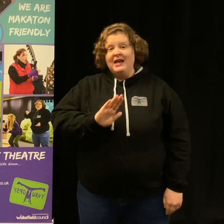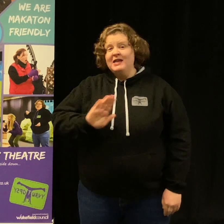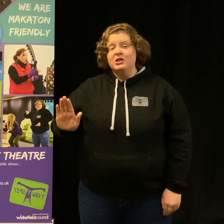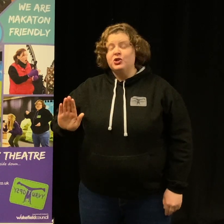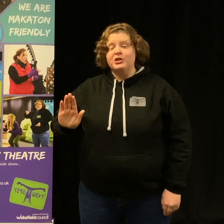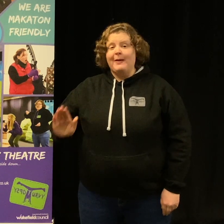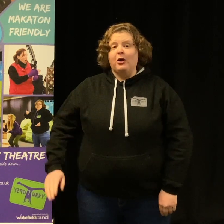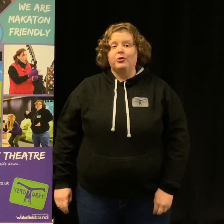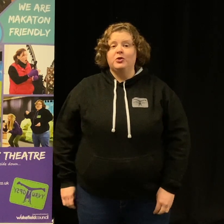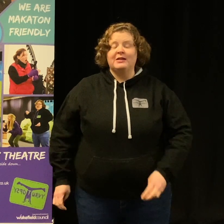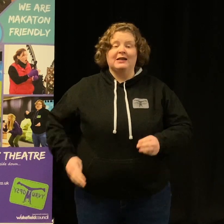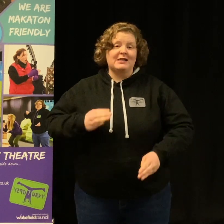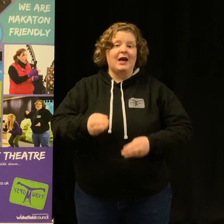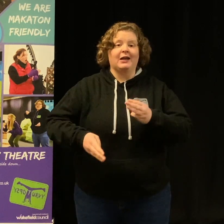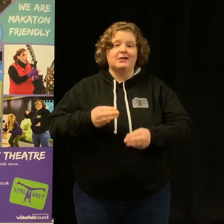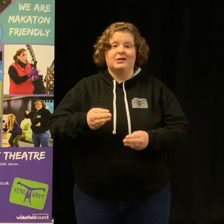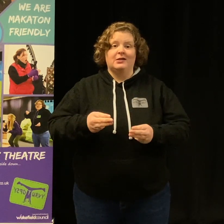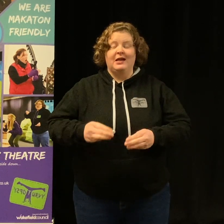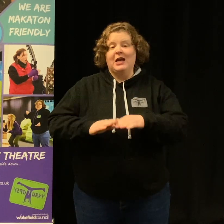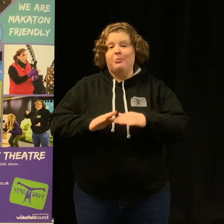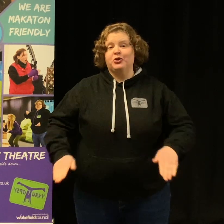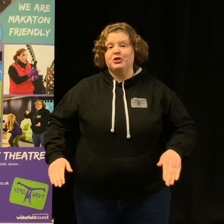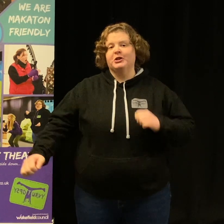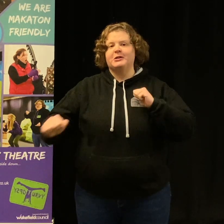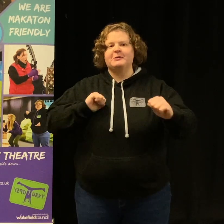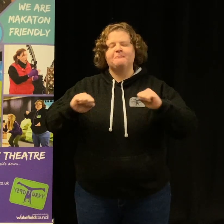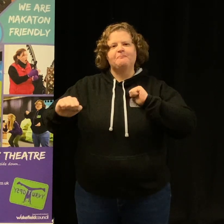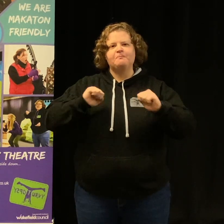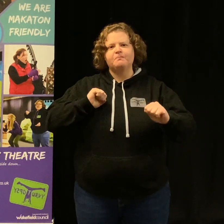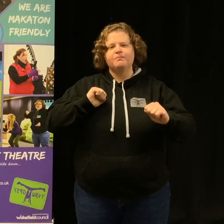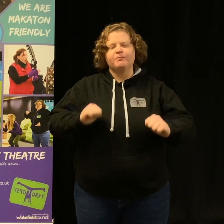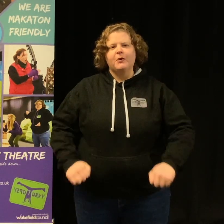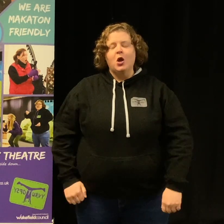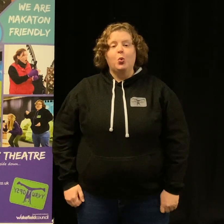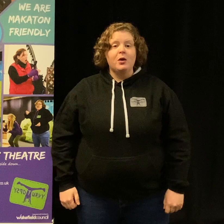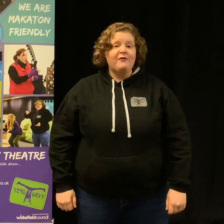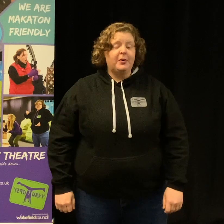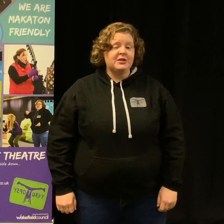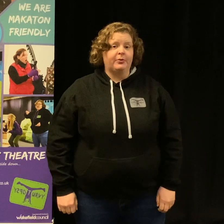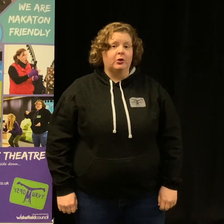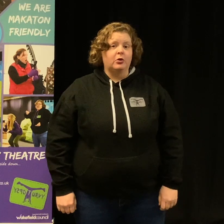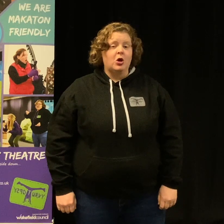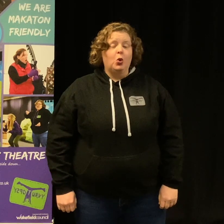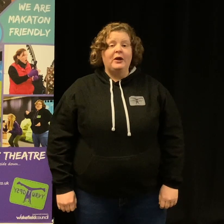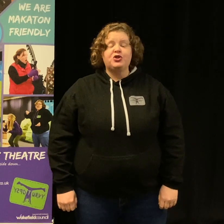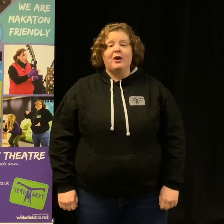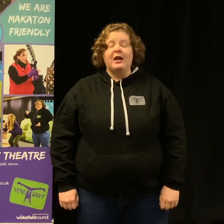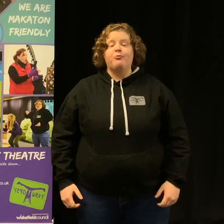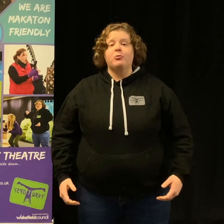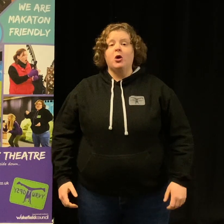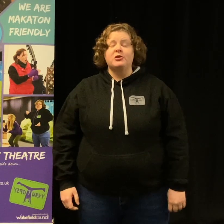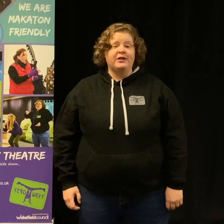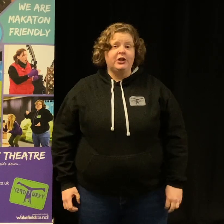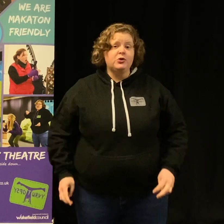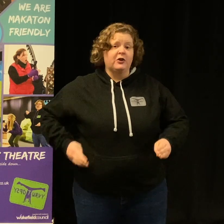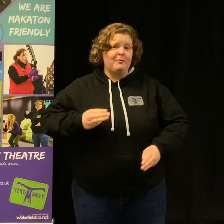isn't just about using signs in our productions. Wherever possible, we try and promote the use of